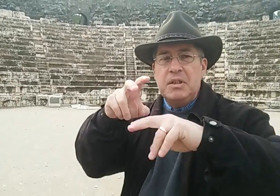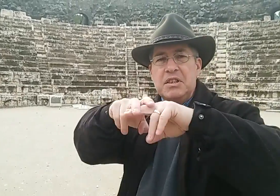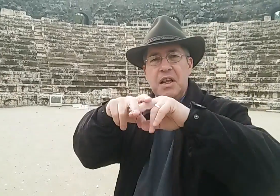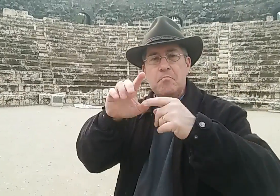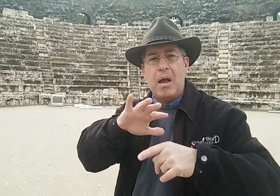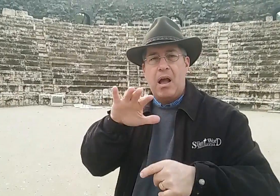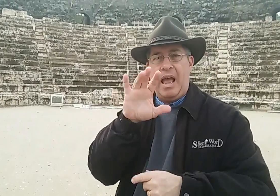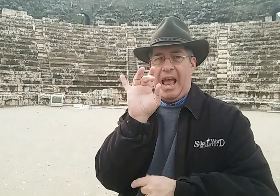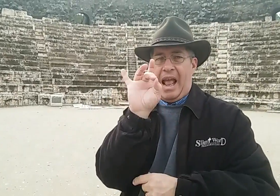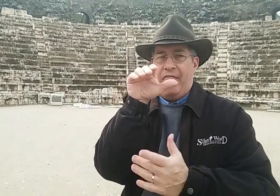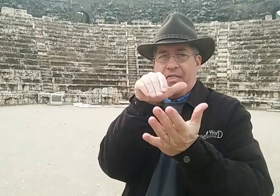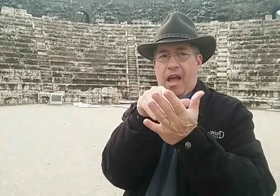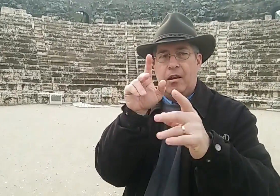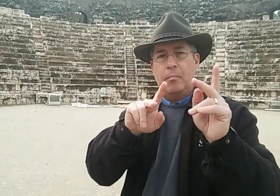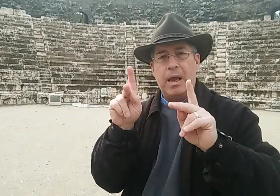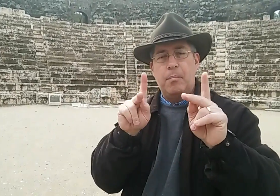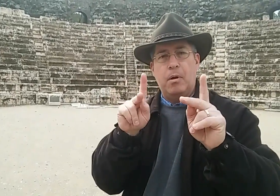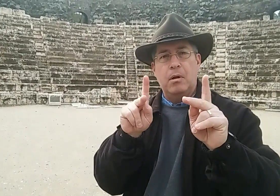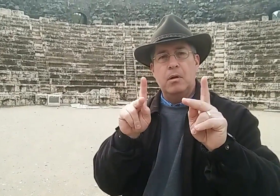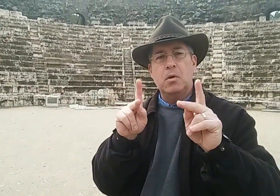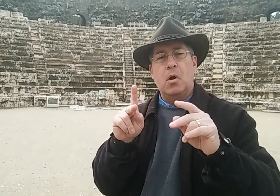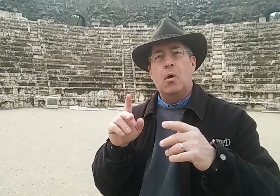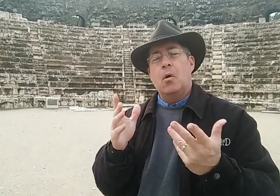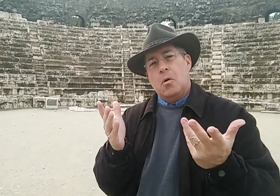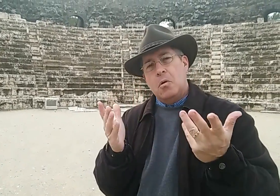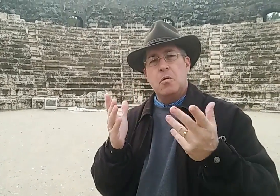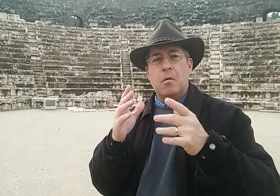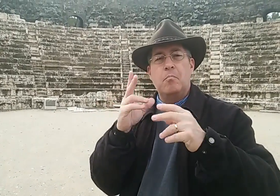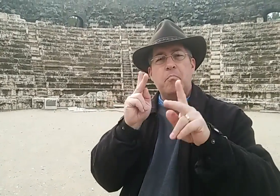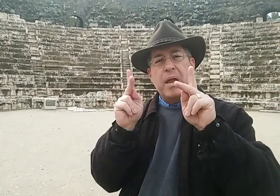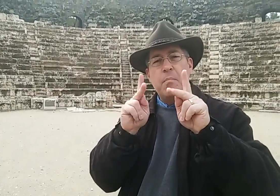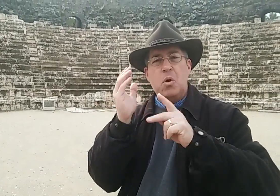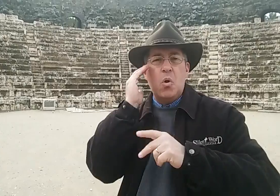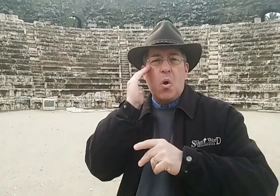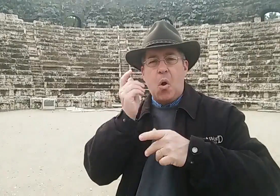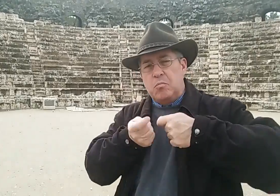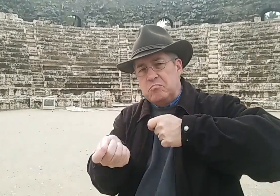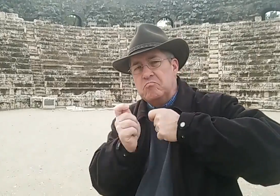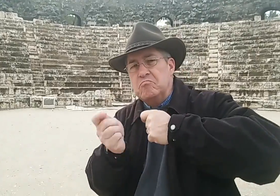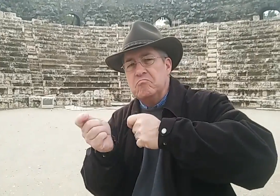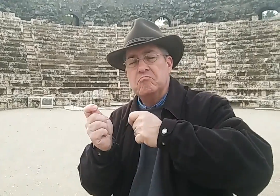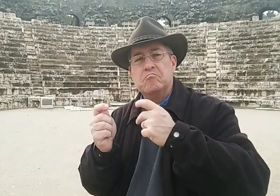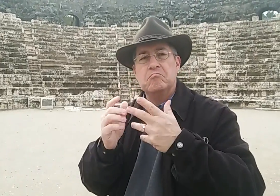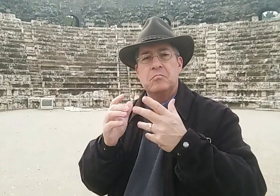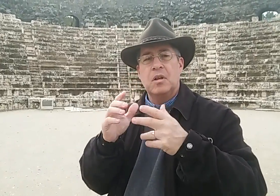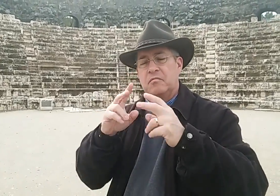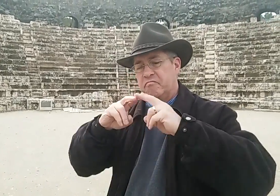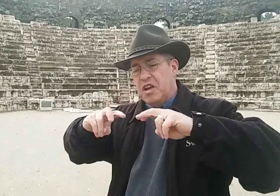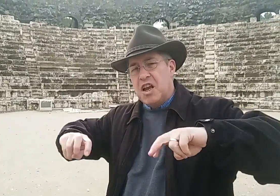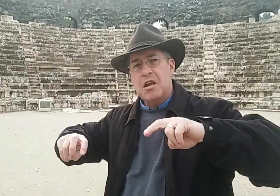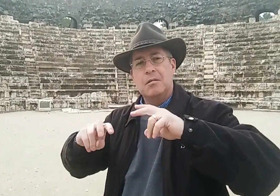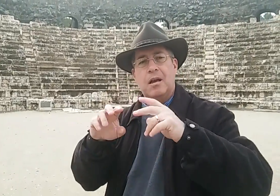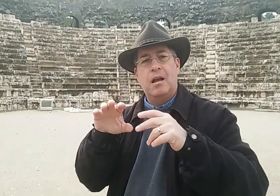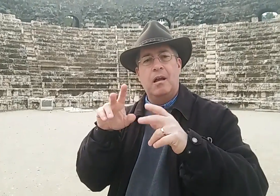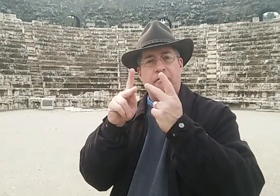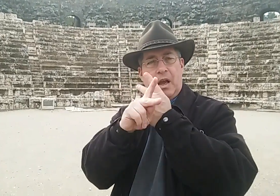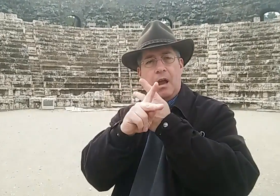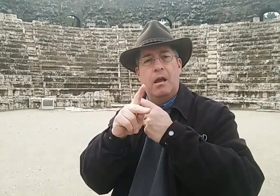have the shades that would have come up from the seats up there to provide shade over the crowd. People dug all this out, and they were able to find